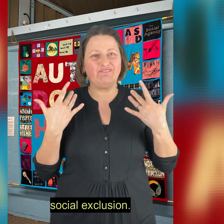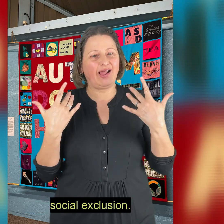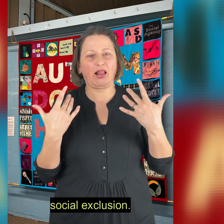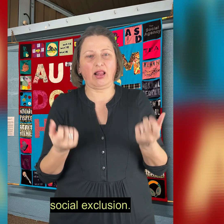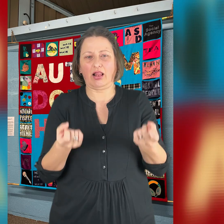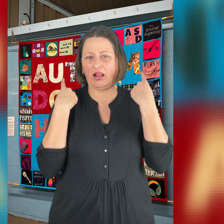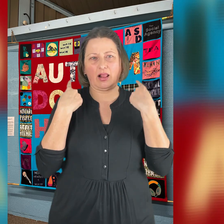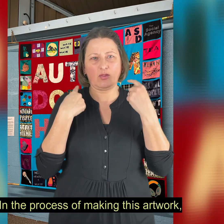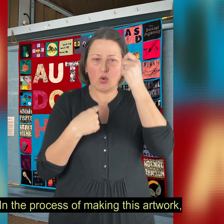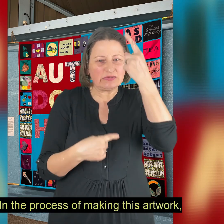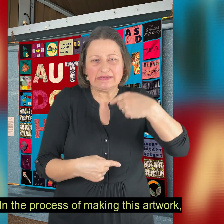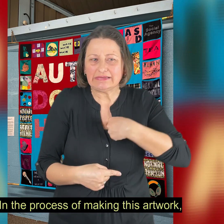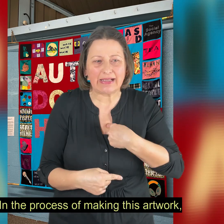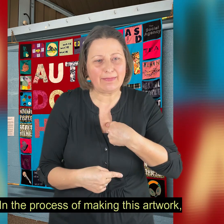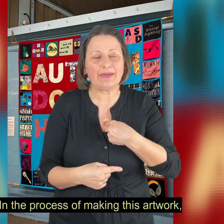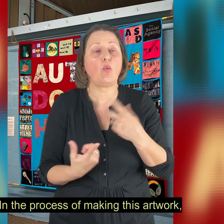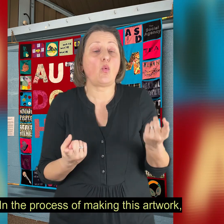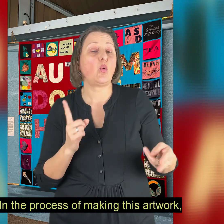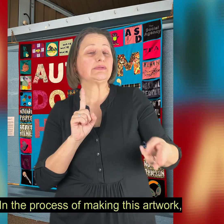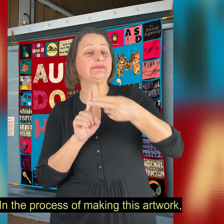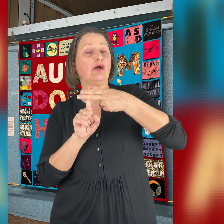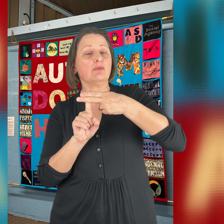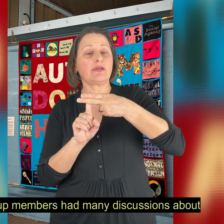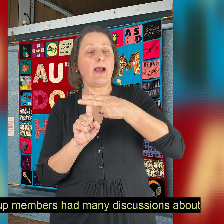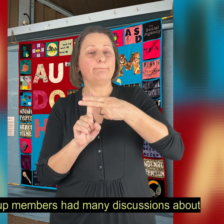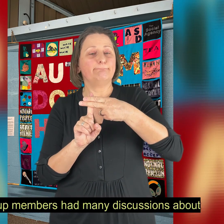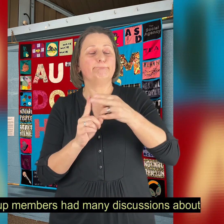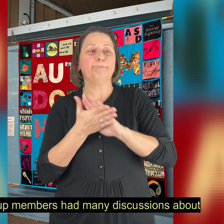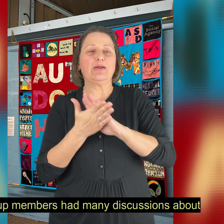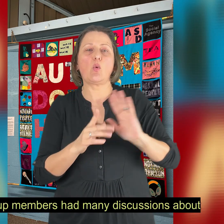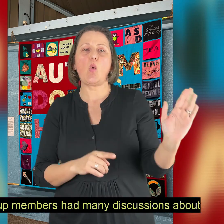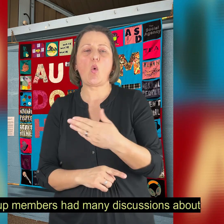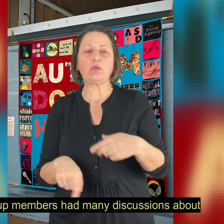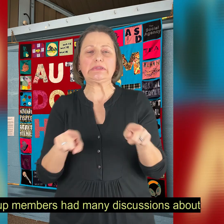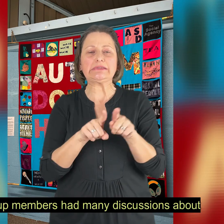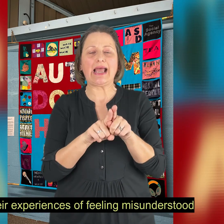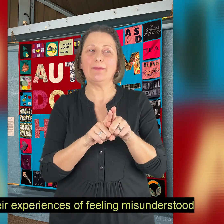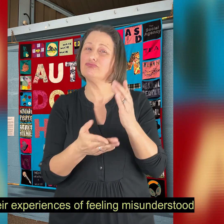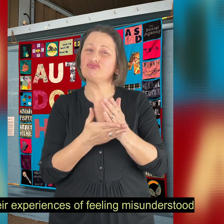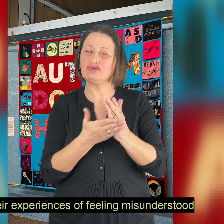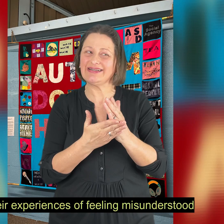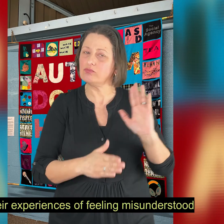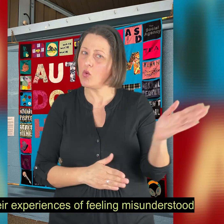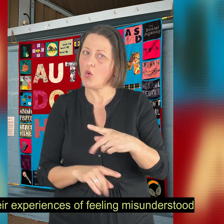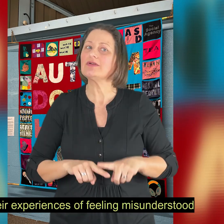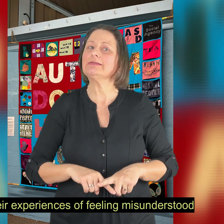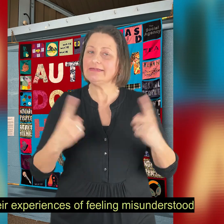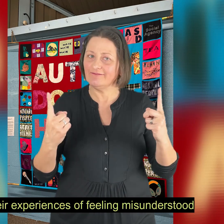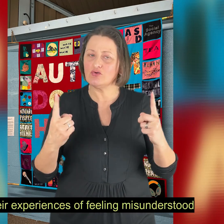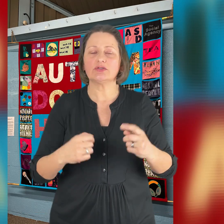social exclusion. In the process of making this artwork, group members had many discussions about their experiences of